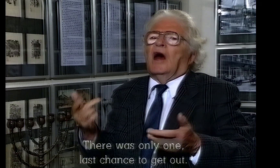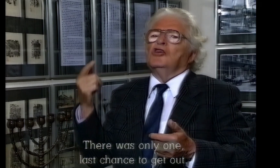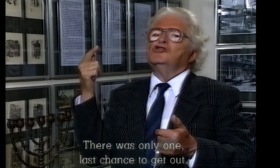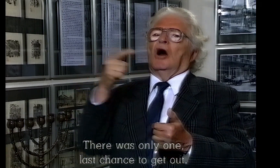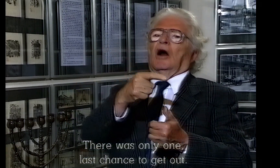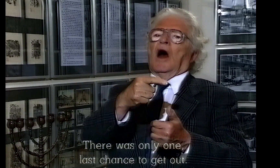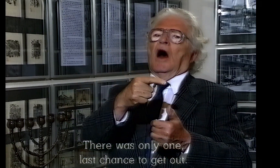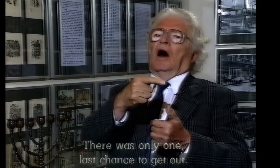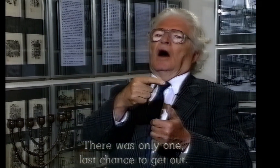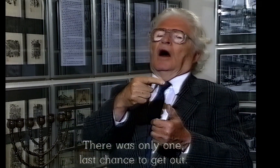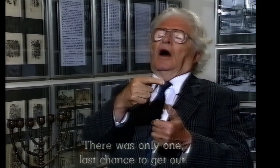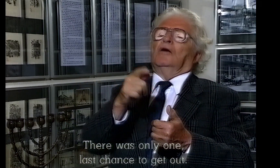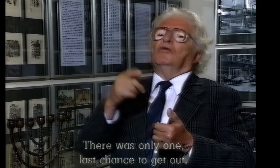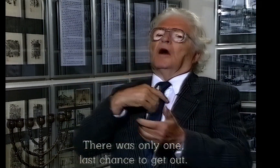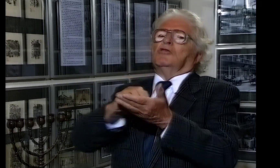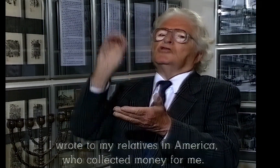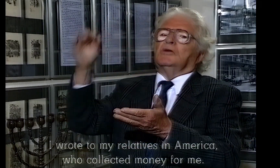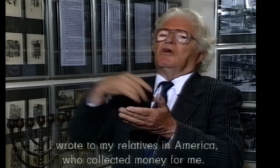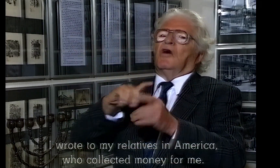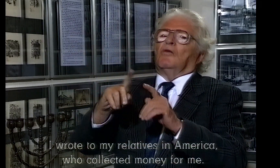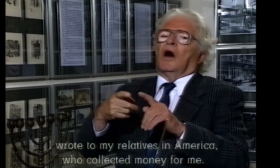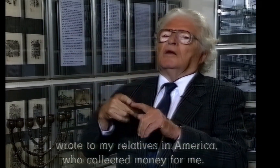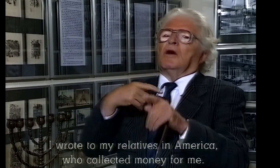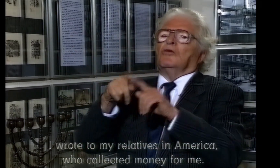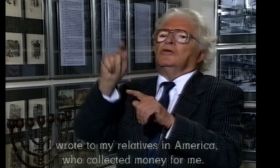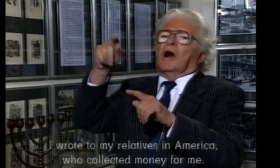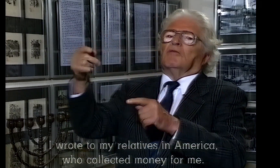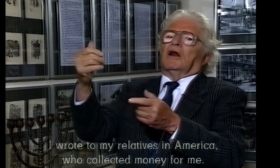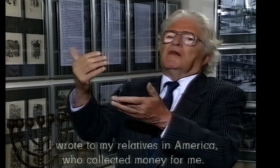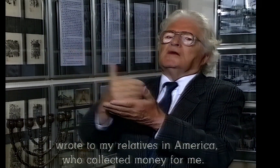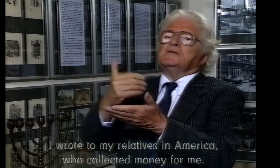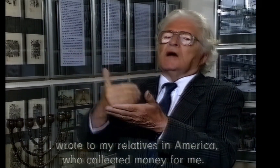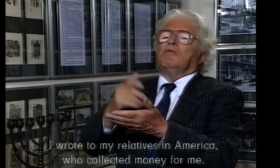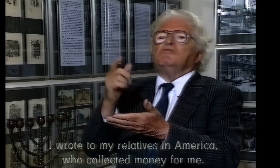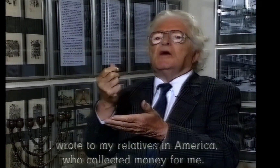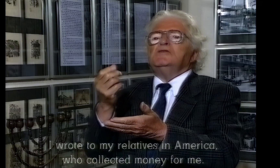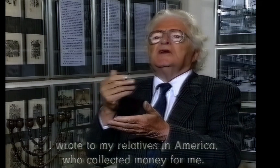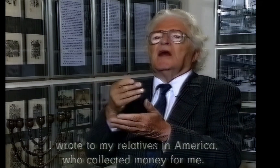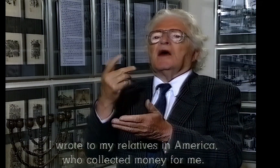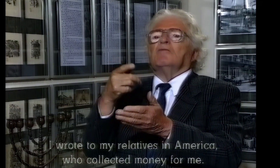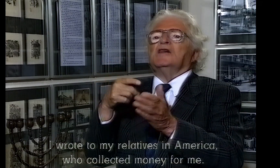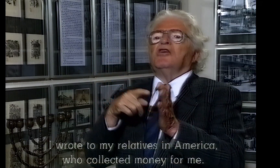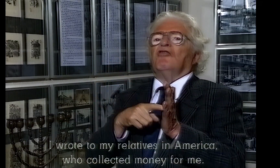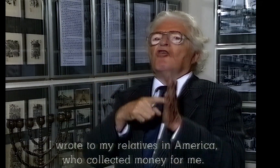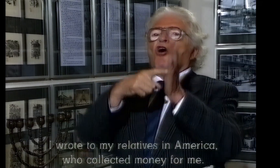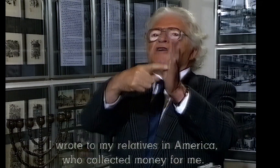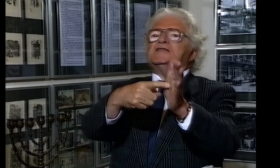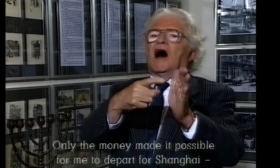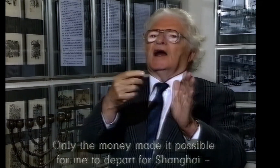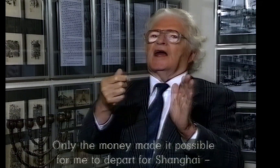one last chance to get out. I wrote to my relatives in America, who collected money for me, and I had to show this